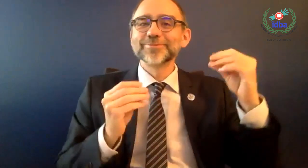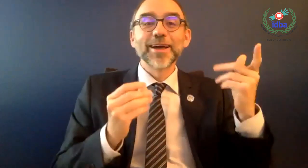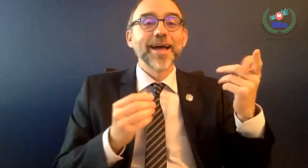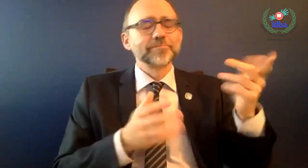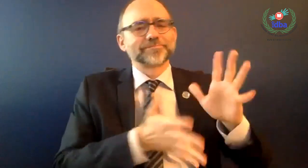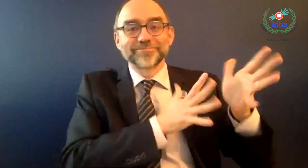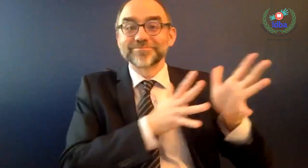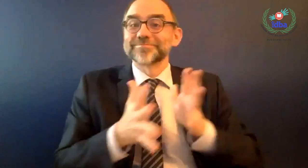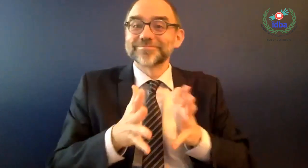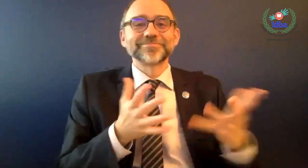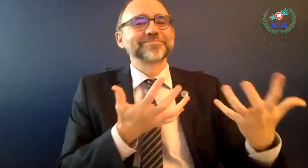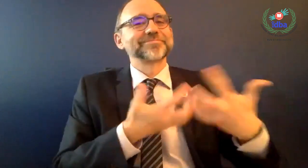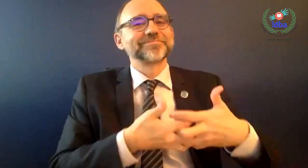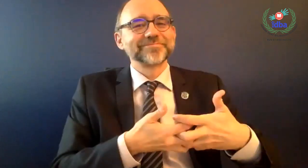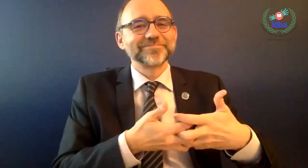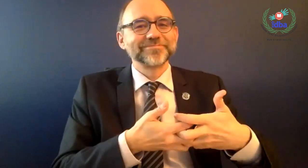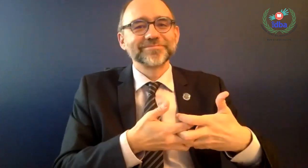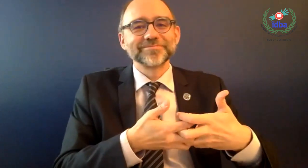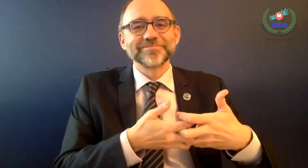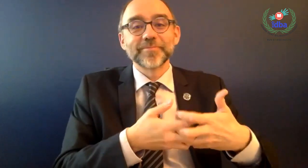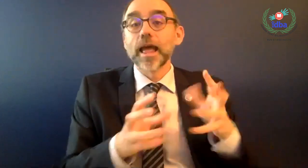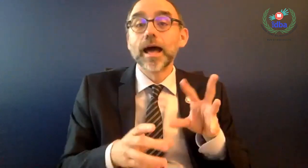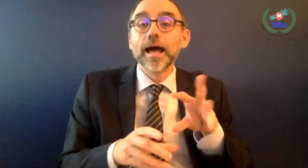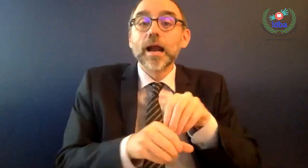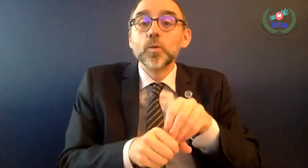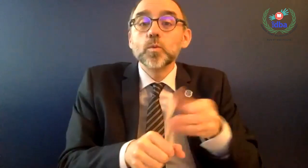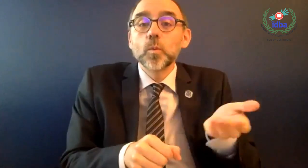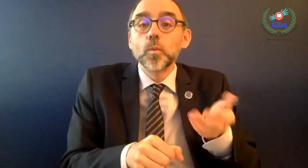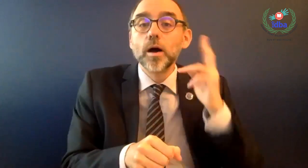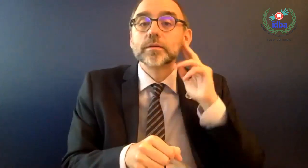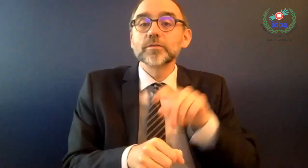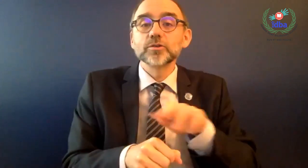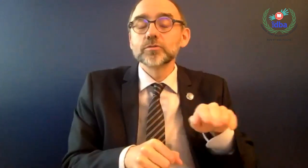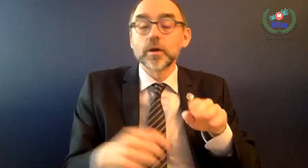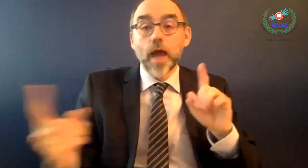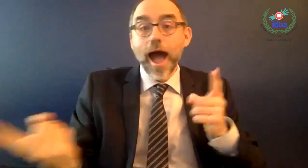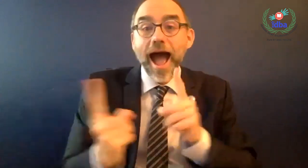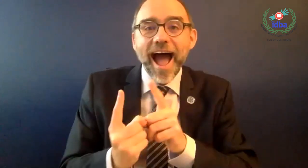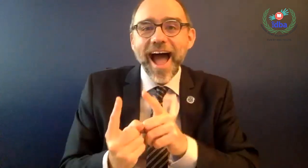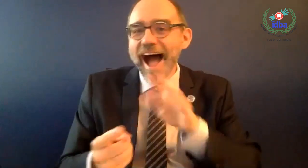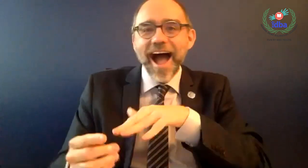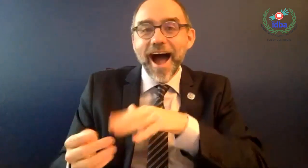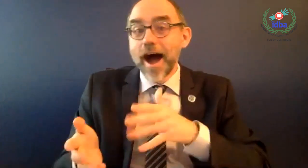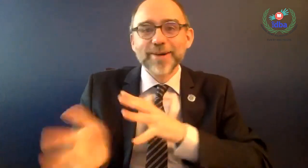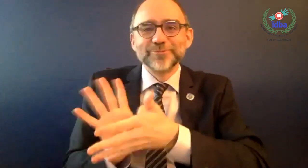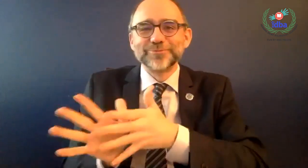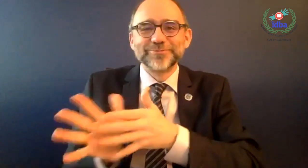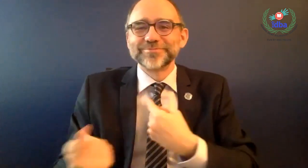using different language, verbal language to the deaf child and which he is not able to connect with. So this is not inclusion. So inclusion is where